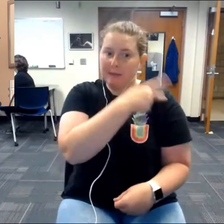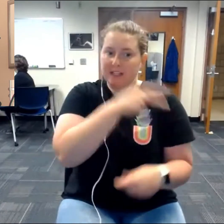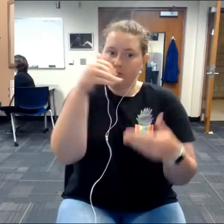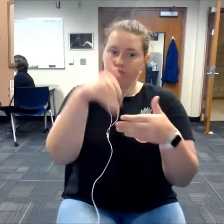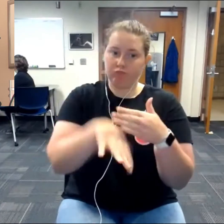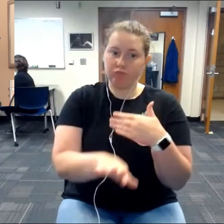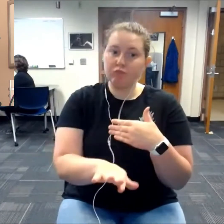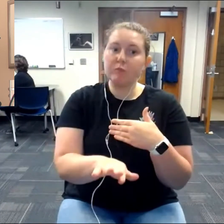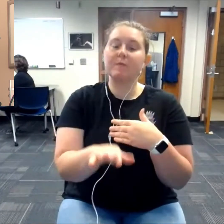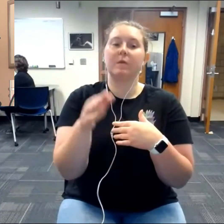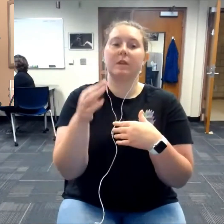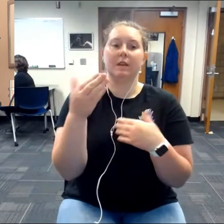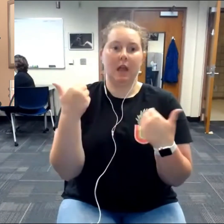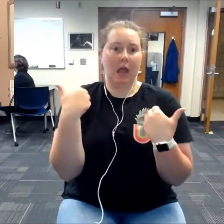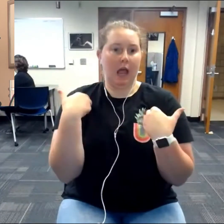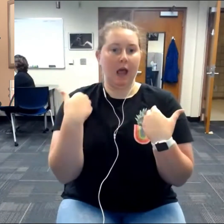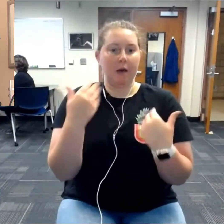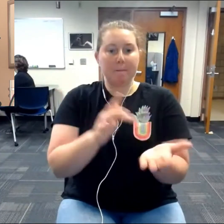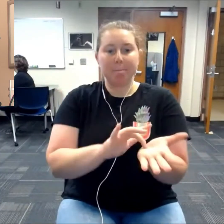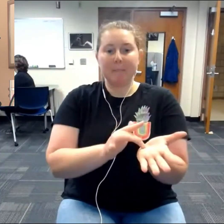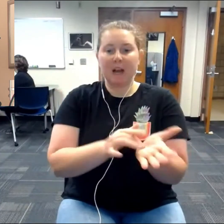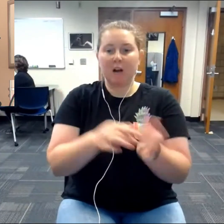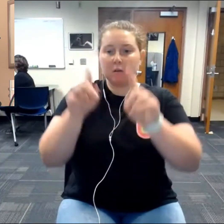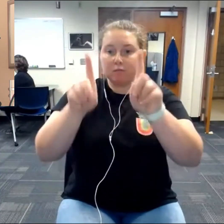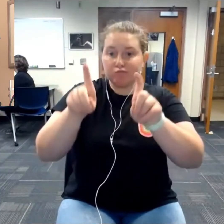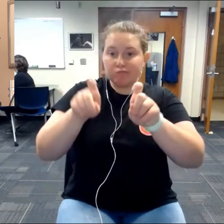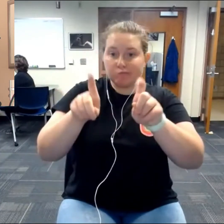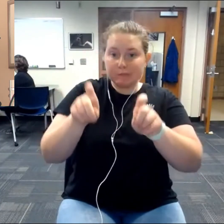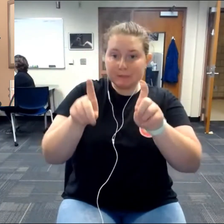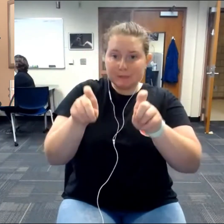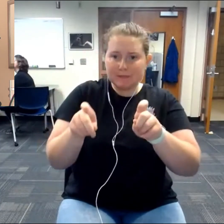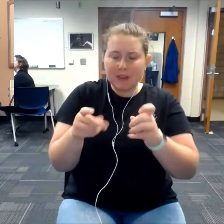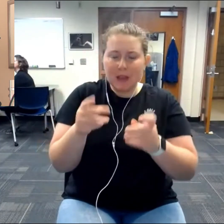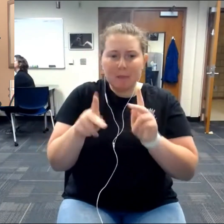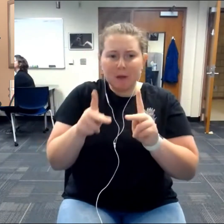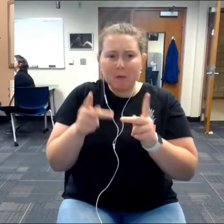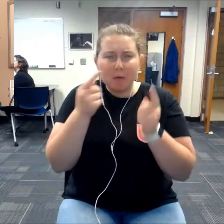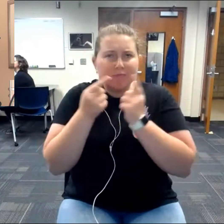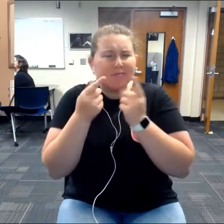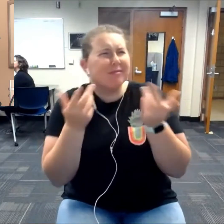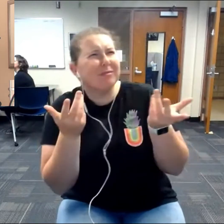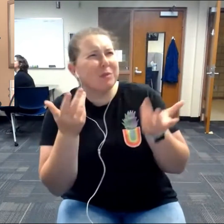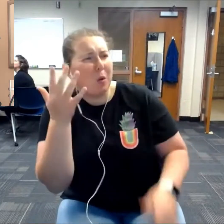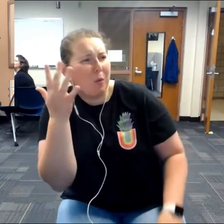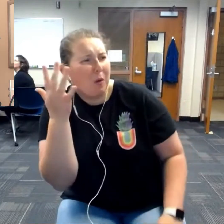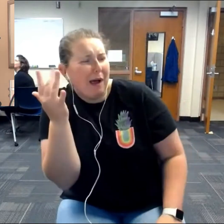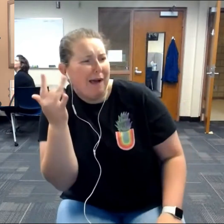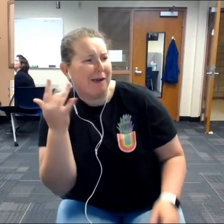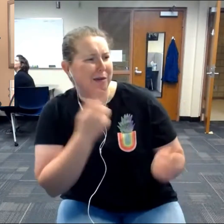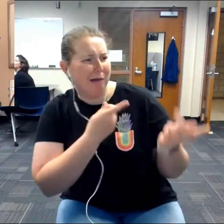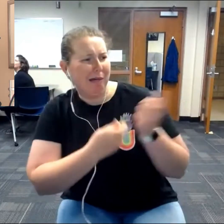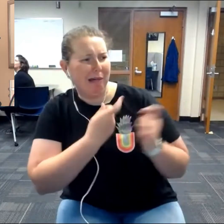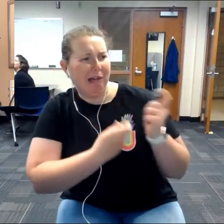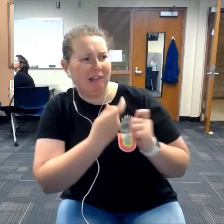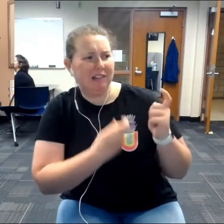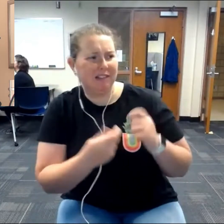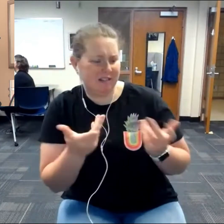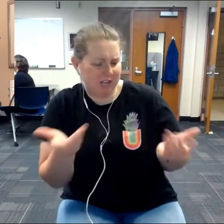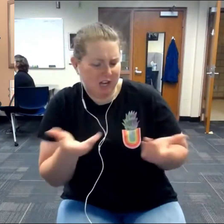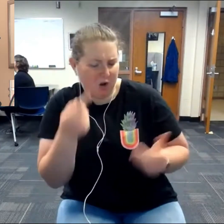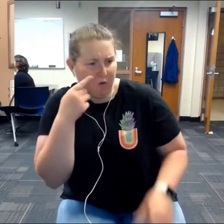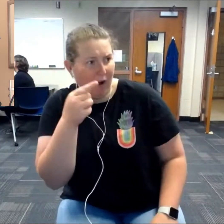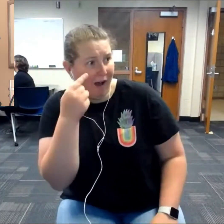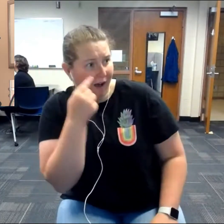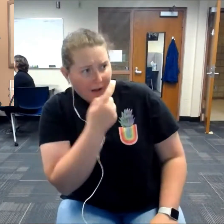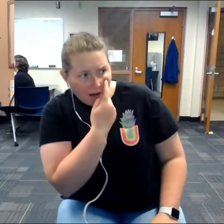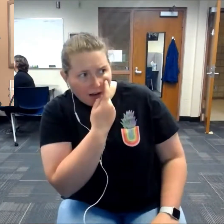that a lot of people wonder, why are you asking me all these medical questions? I'm here for my eyes. But there's a direct correlation. We